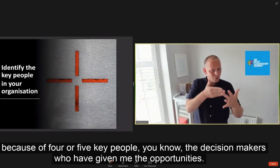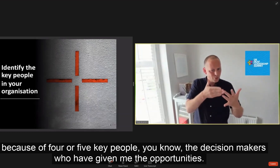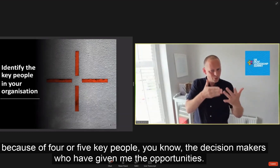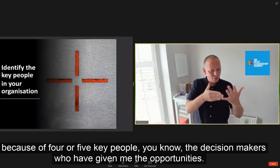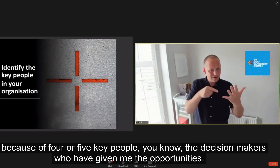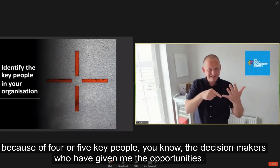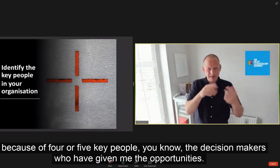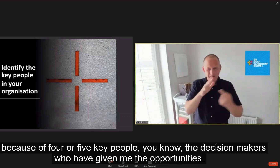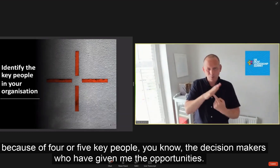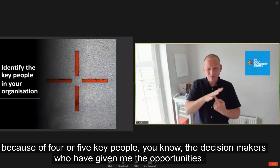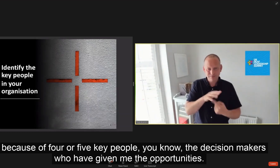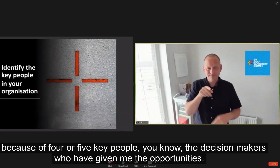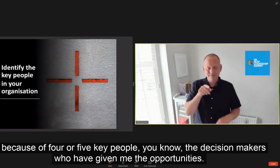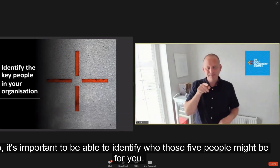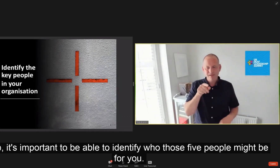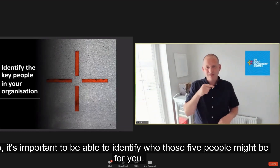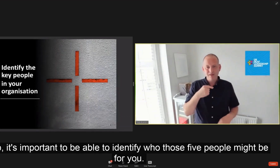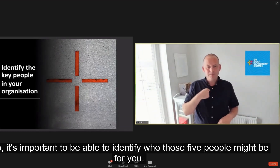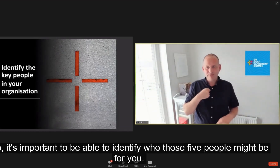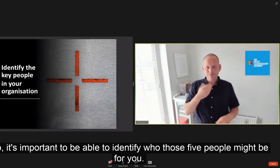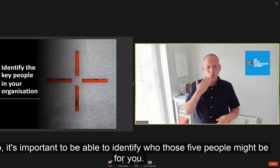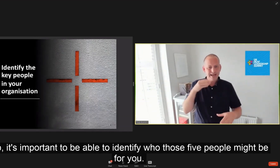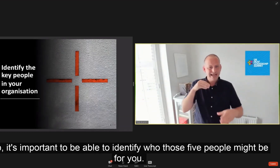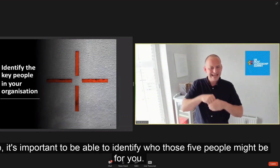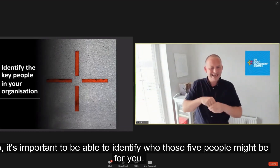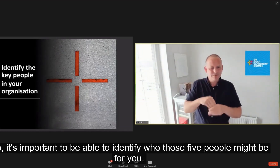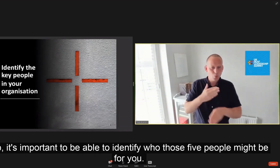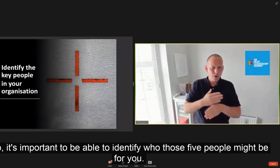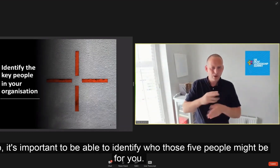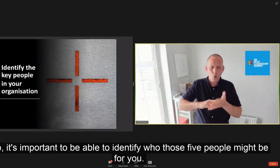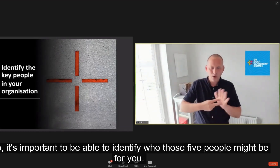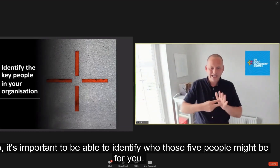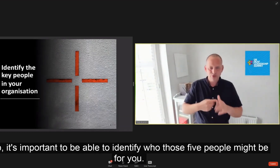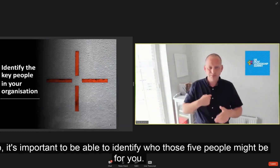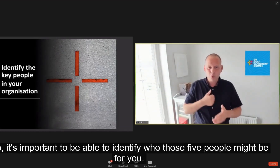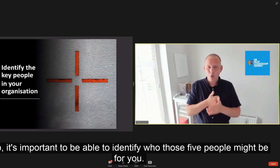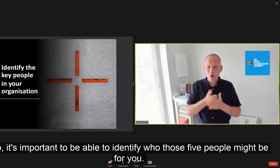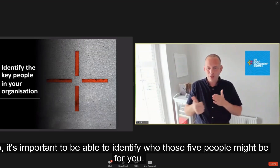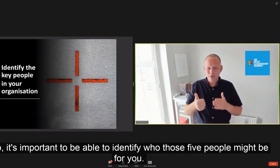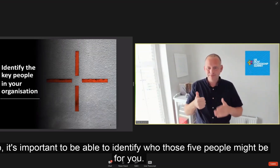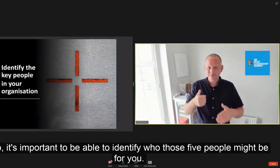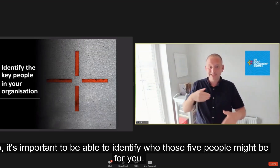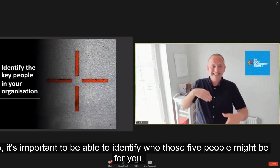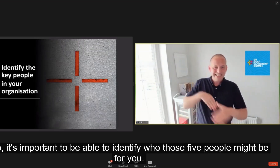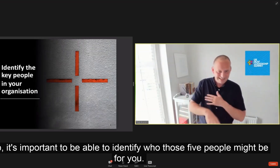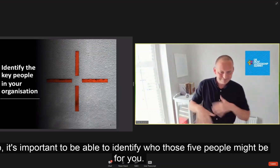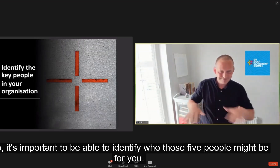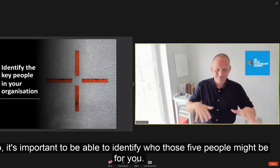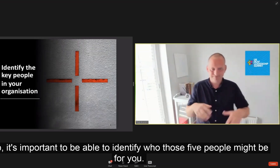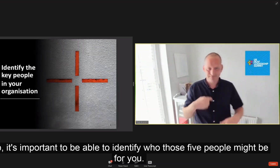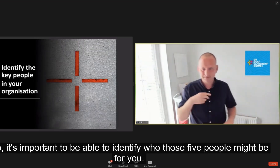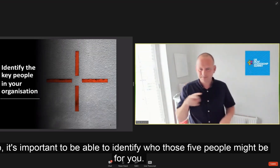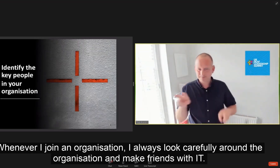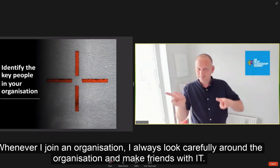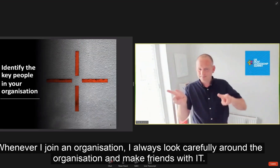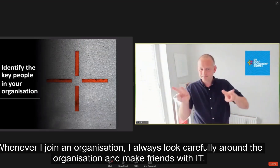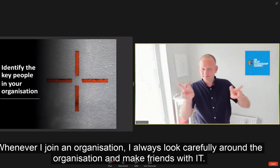those opportunities. So it's important to be able to identify who those 5 people might be for you. And whenever I join